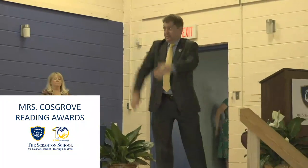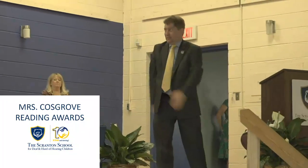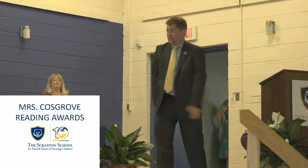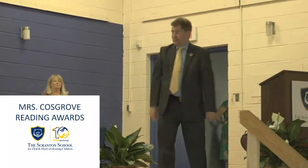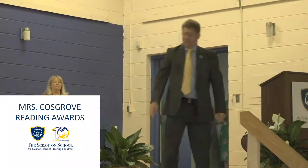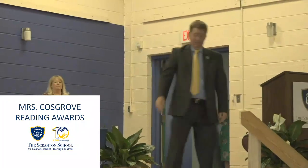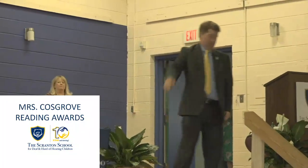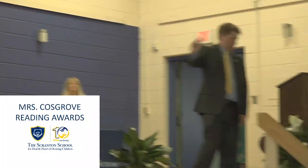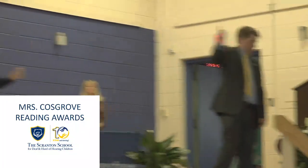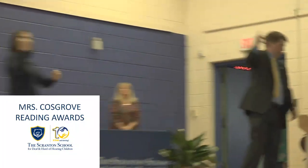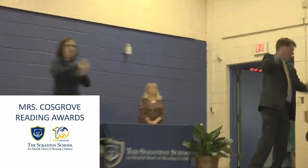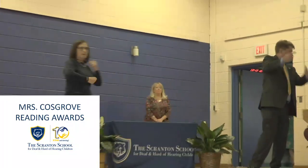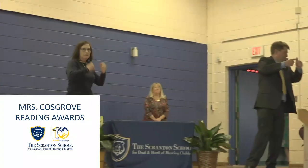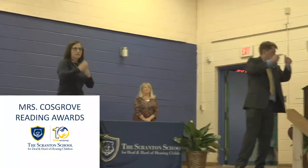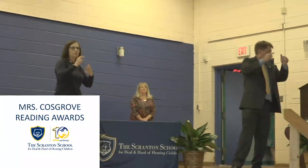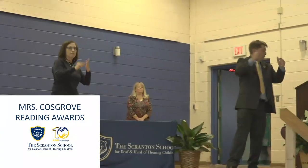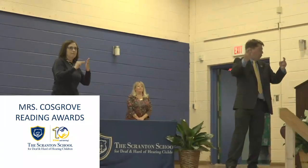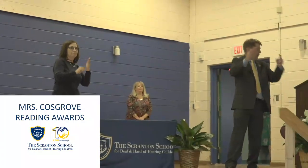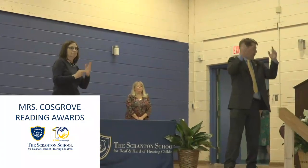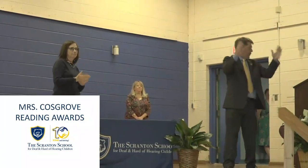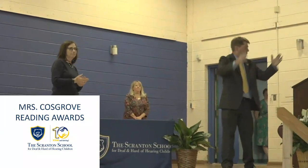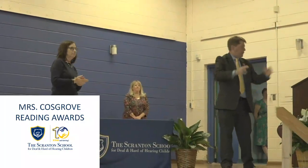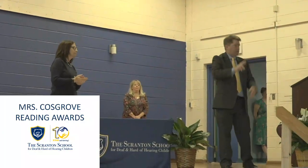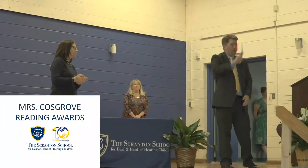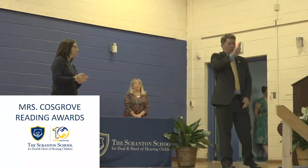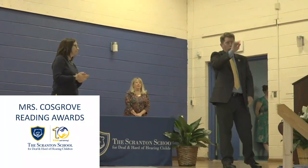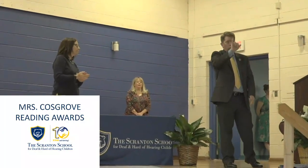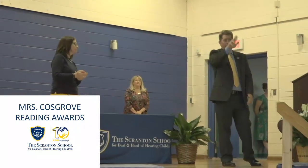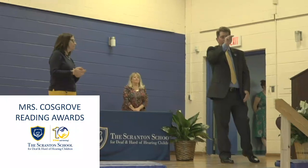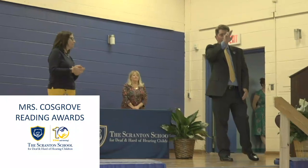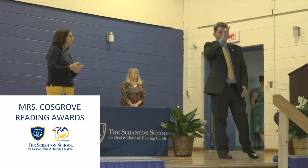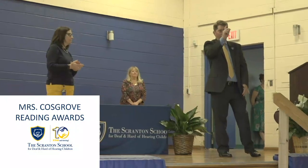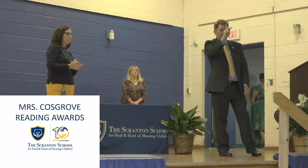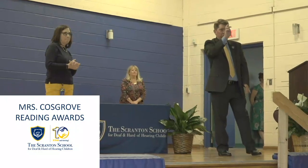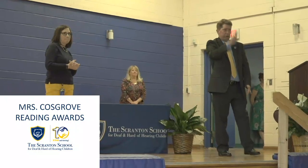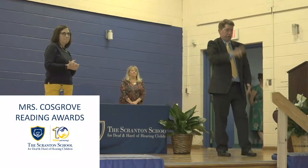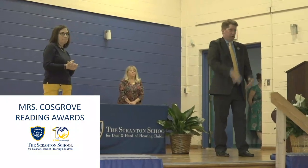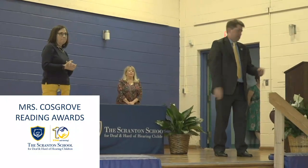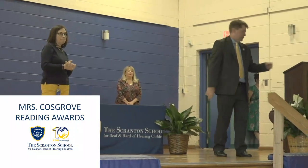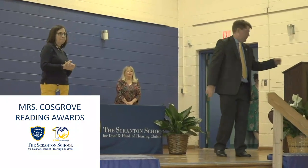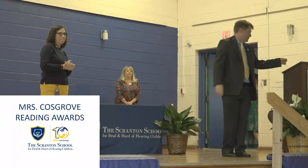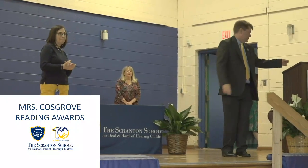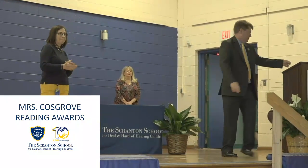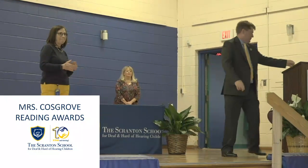students, oh, they read a lot this year. All right, so we have two winners. We have Mr. Ryan Locker.